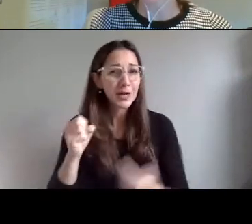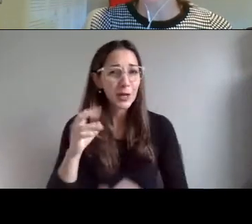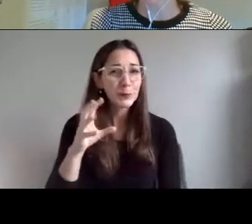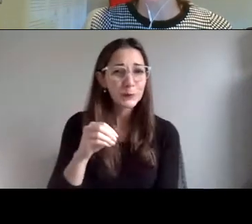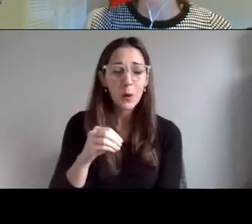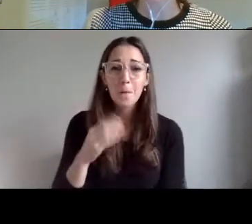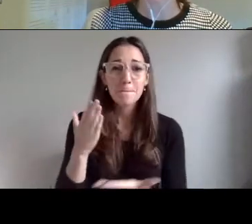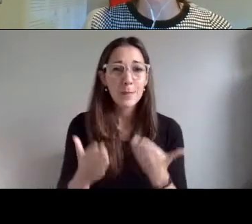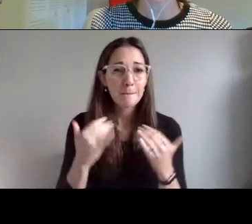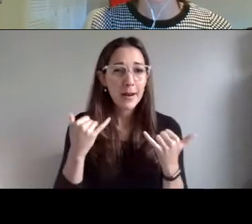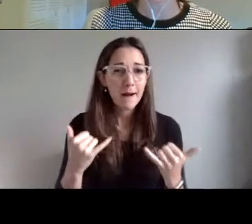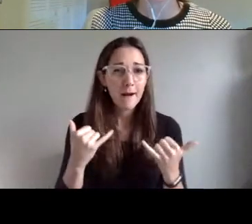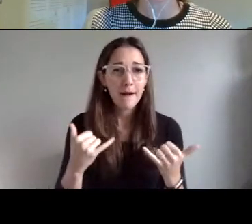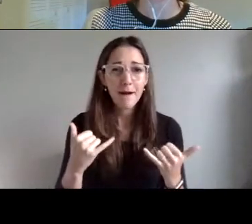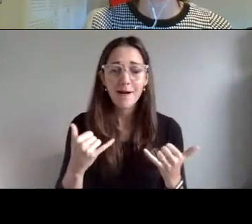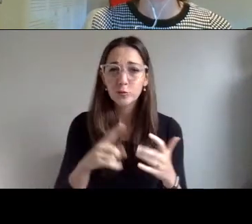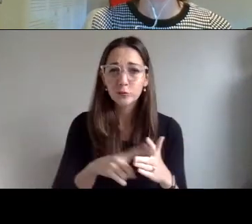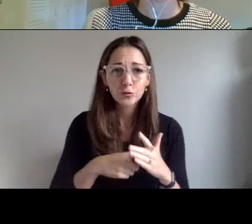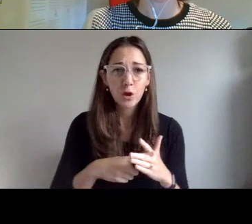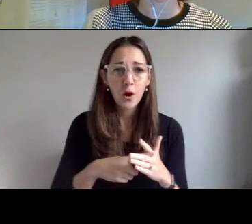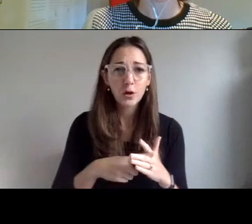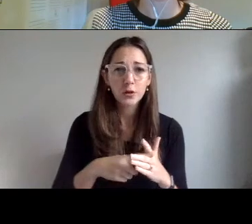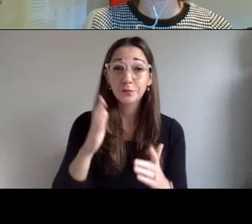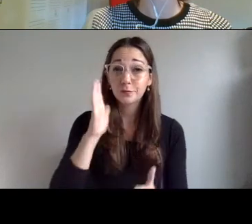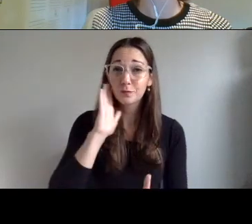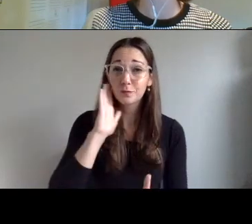start, we'll go back in the order in which